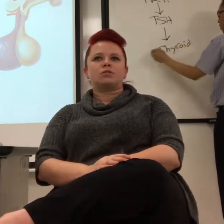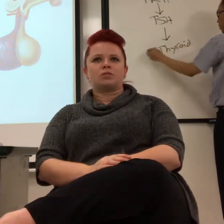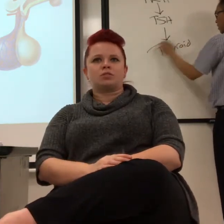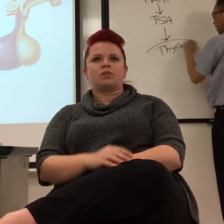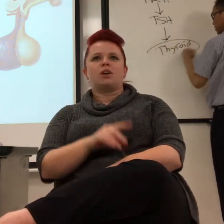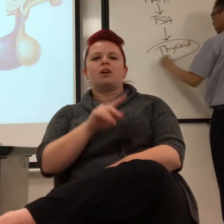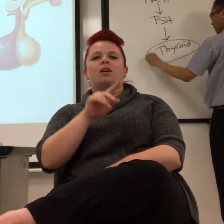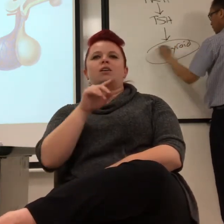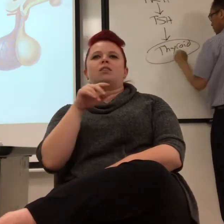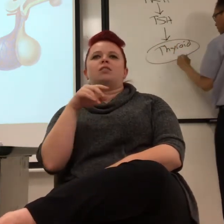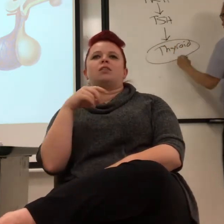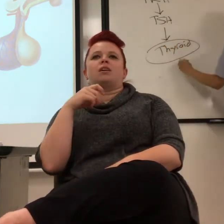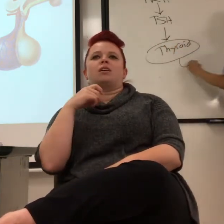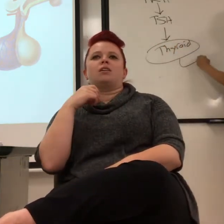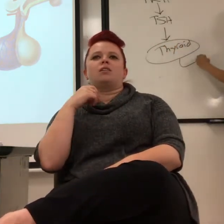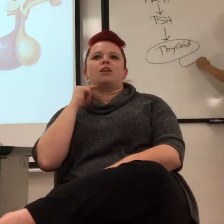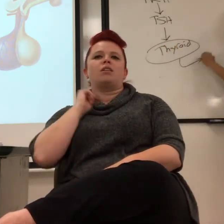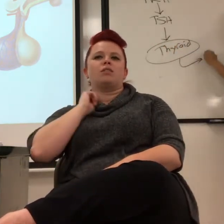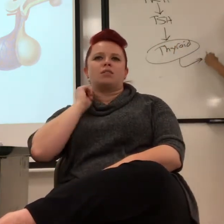the thyroid gland is affected,